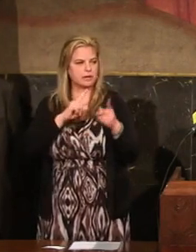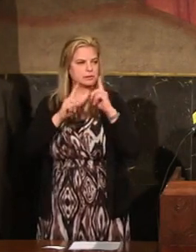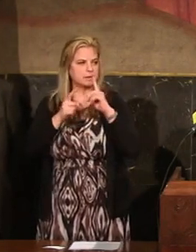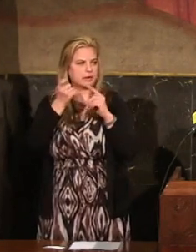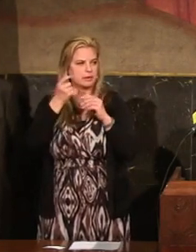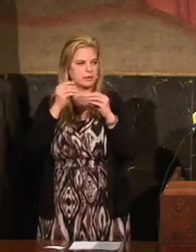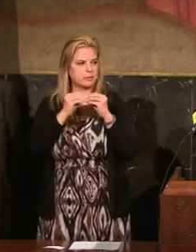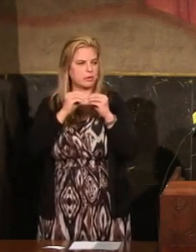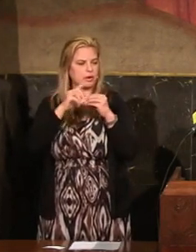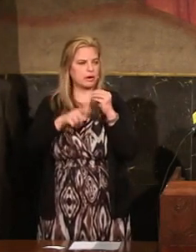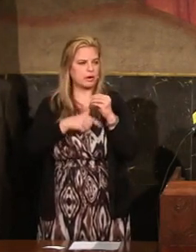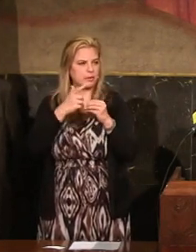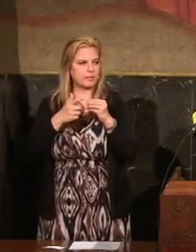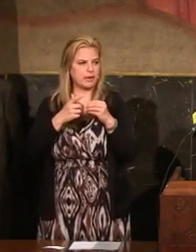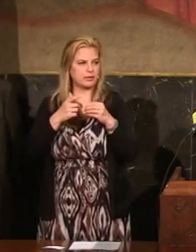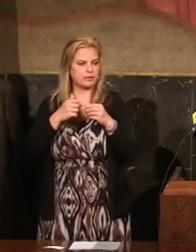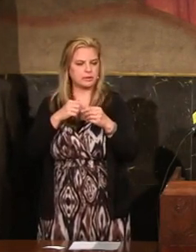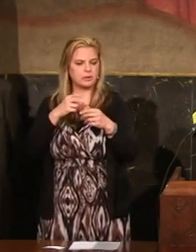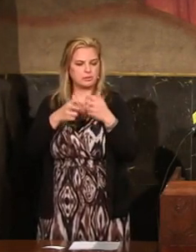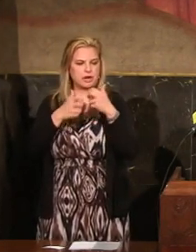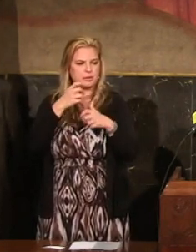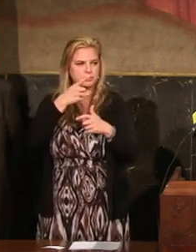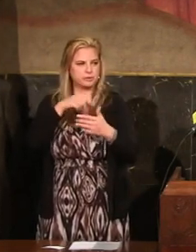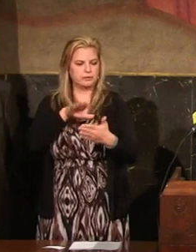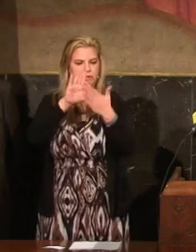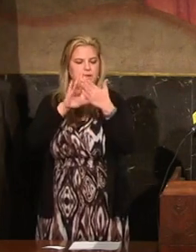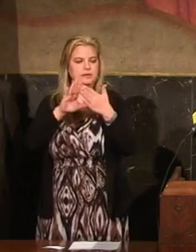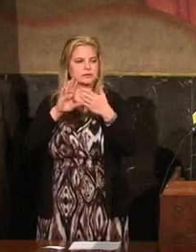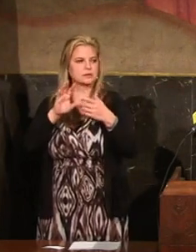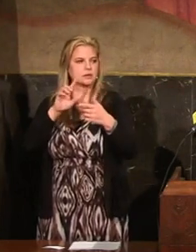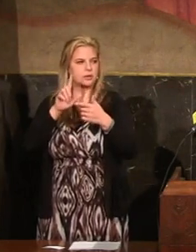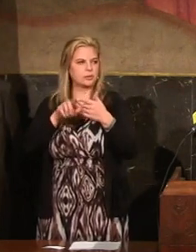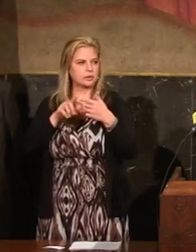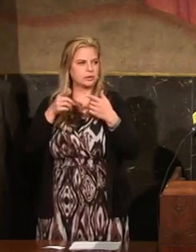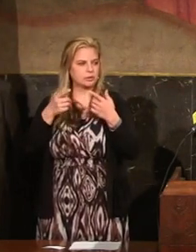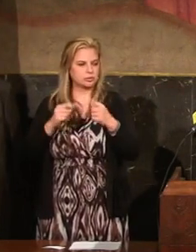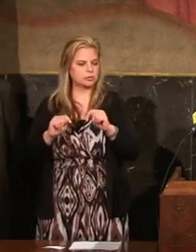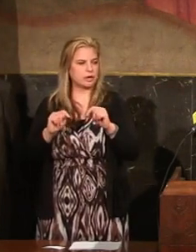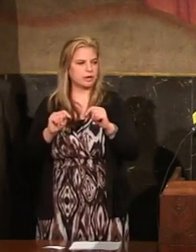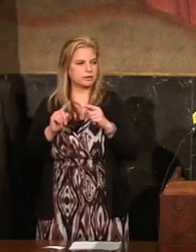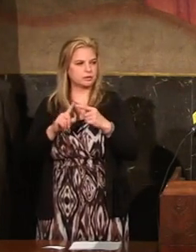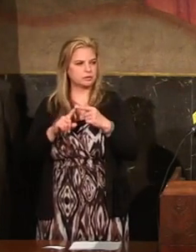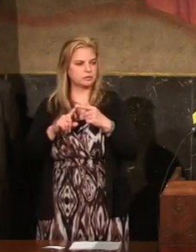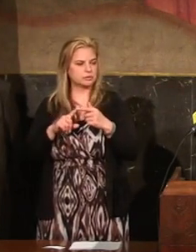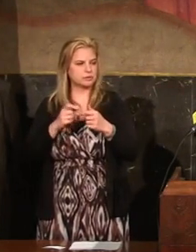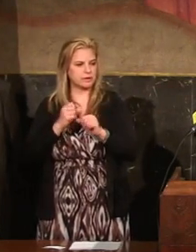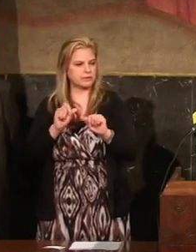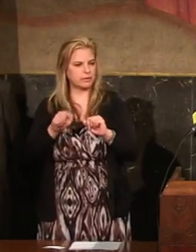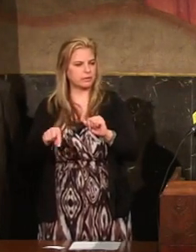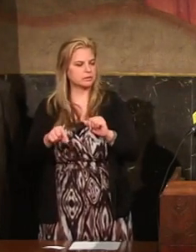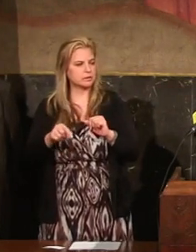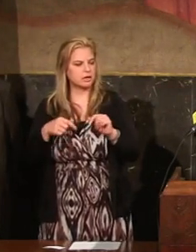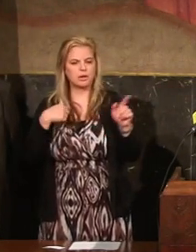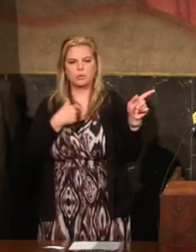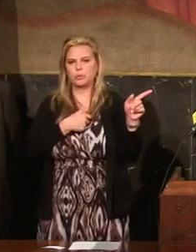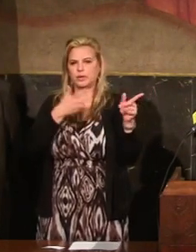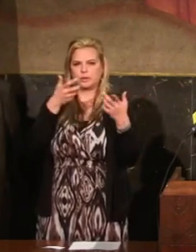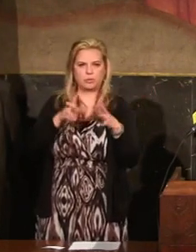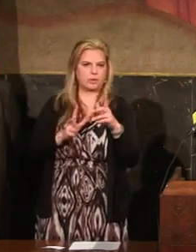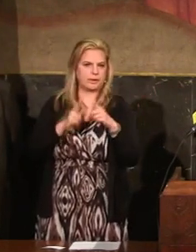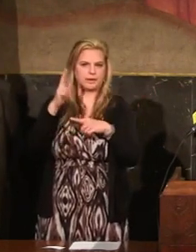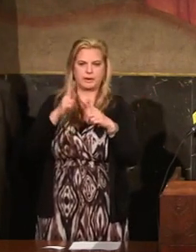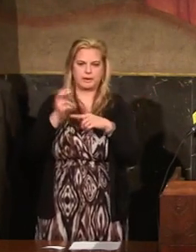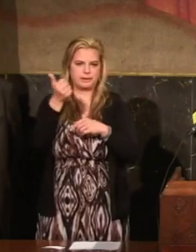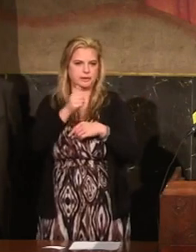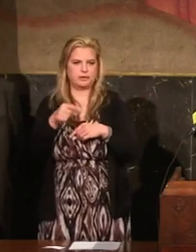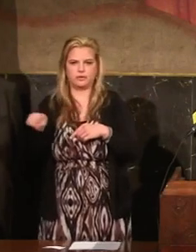of the hurdles that you found as you have tried to eliminate them? So, and I would stress, we don't want to cut any of these programs.